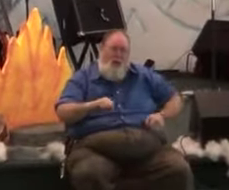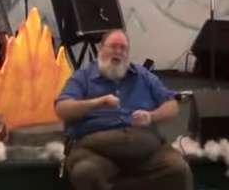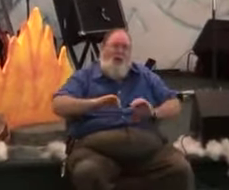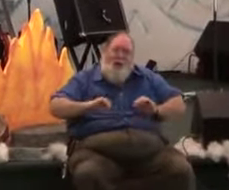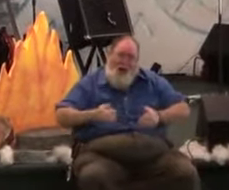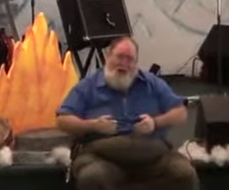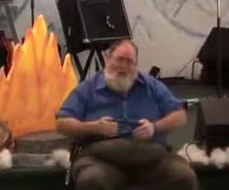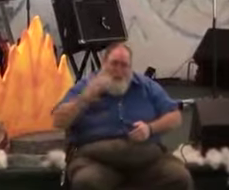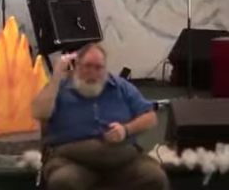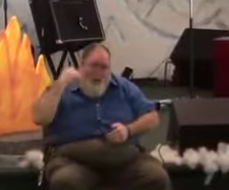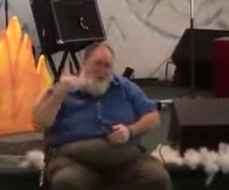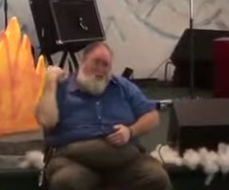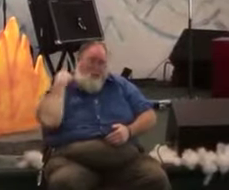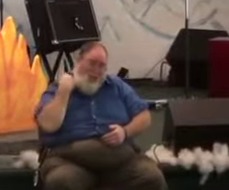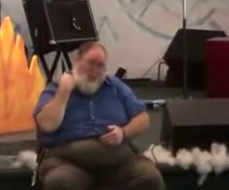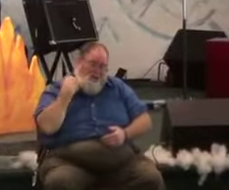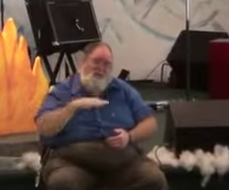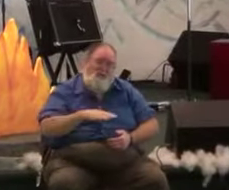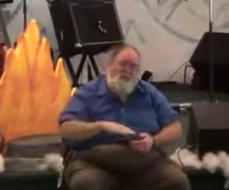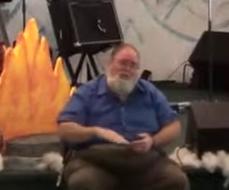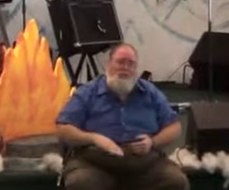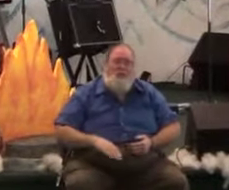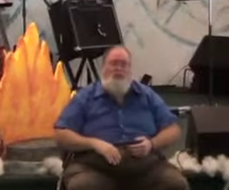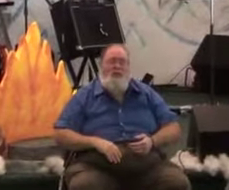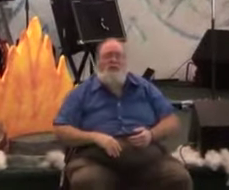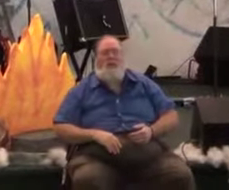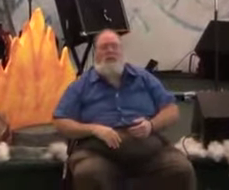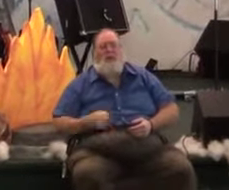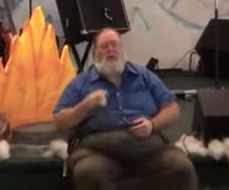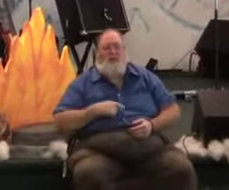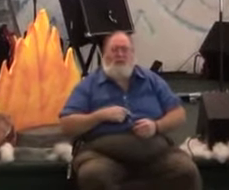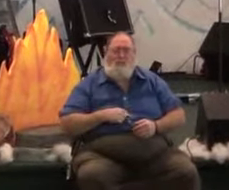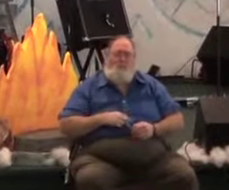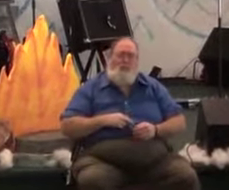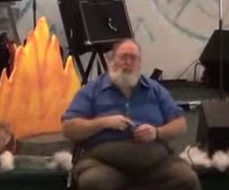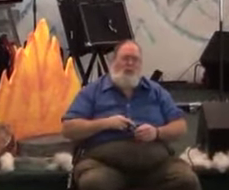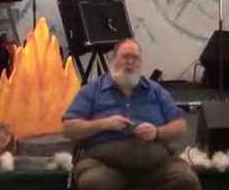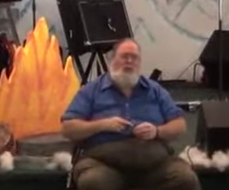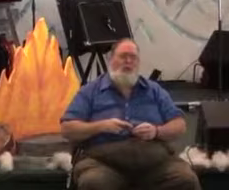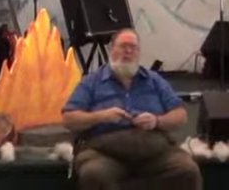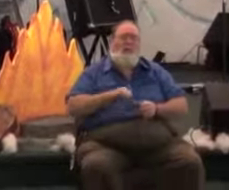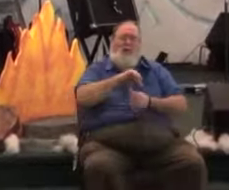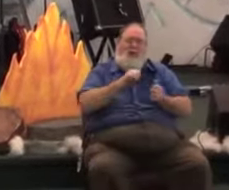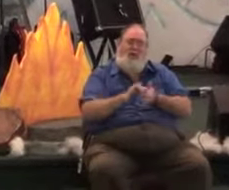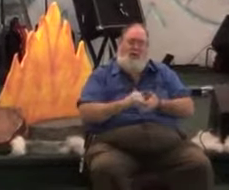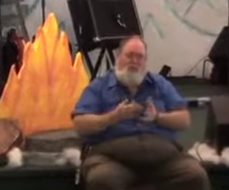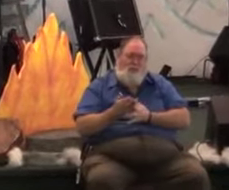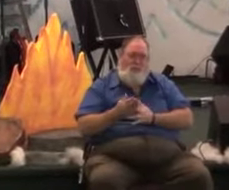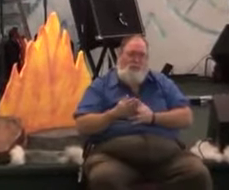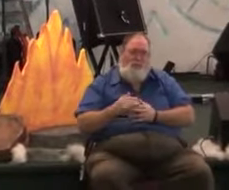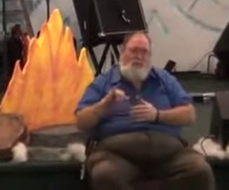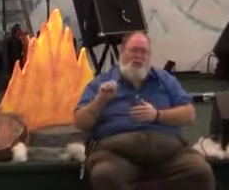was beheaded, and we related that through Ishmael and the descendants and how that